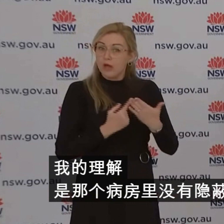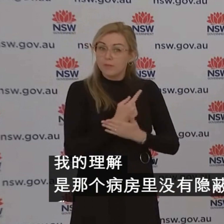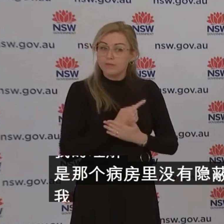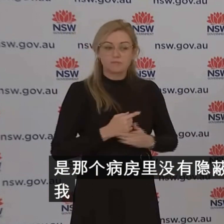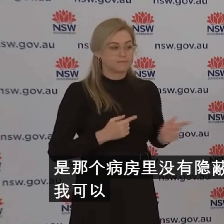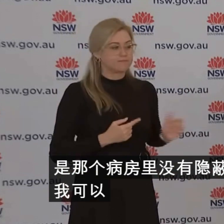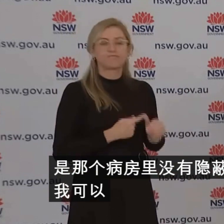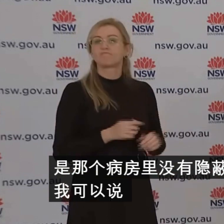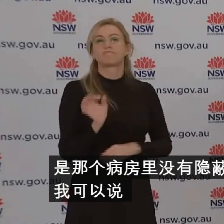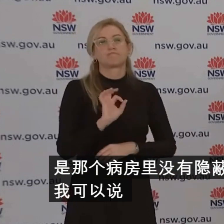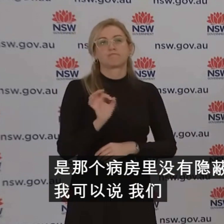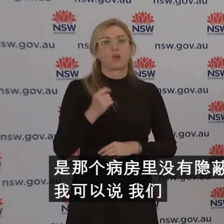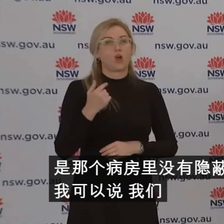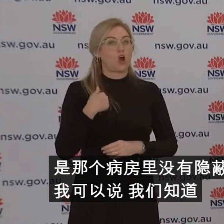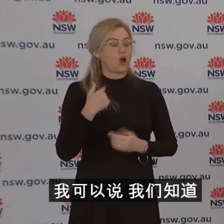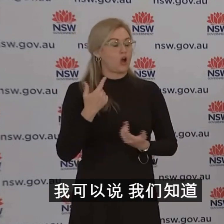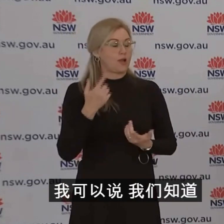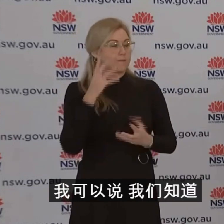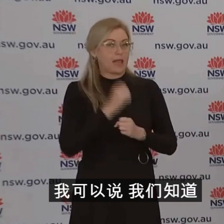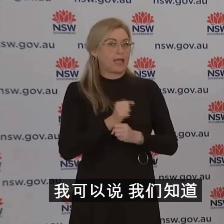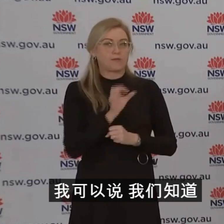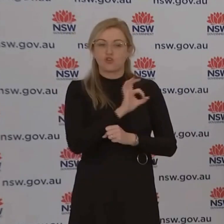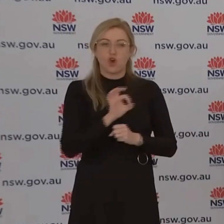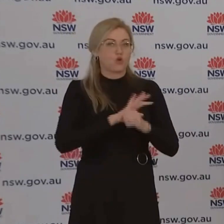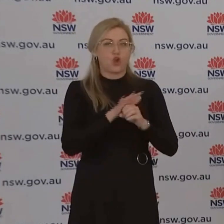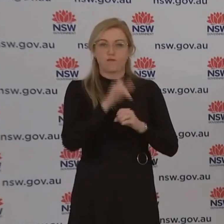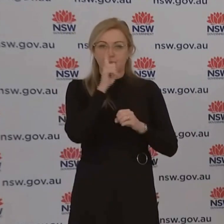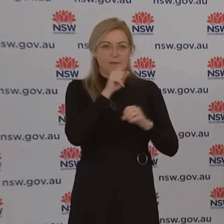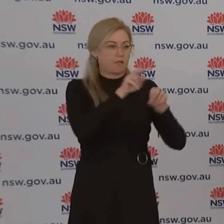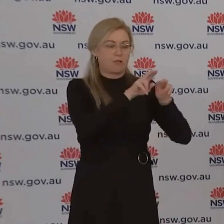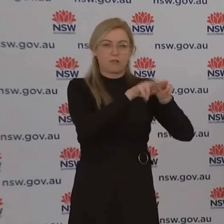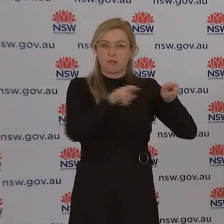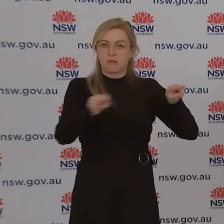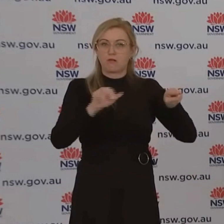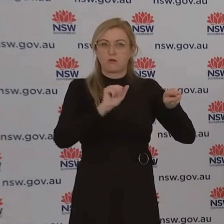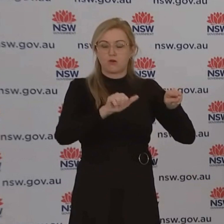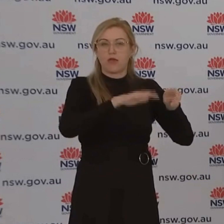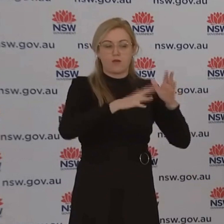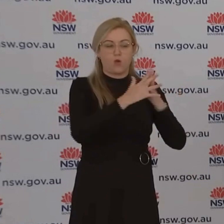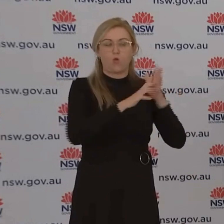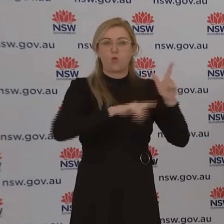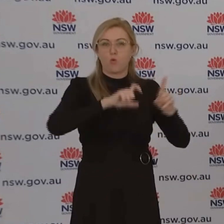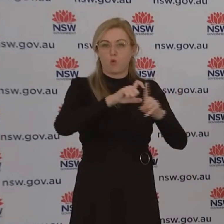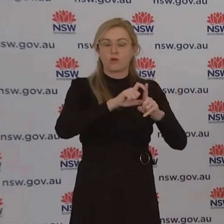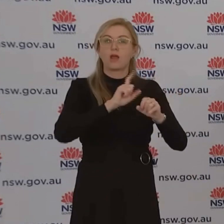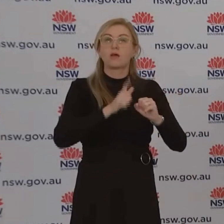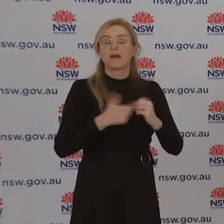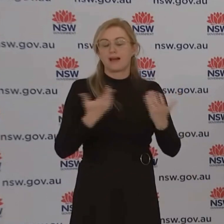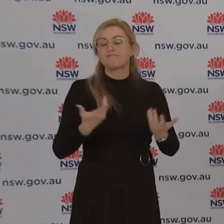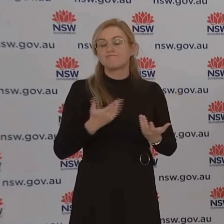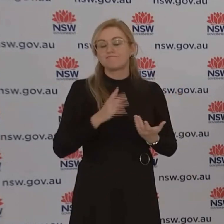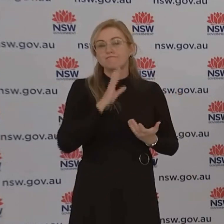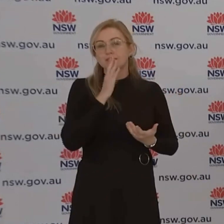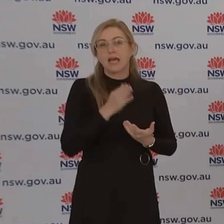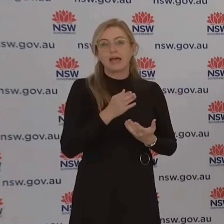Can I just be clear that we know that sadly, the lady was exposed by a